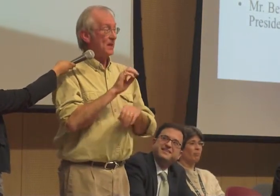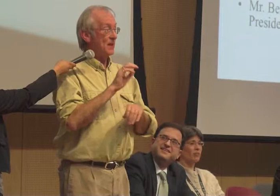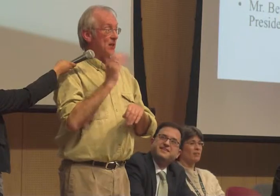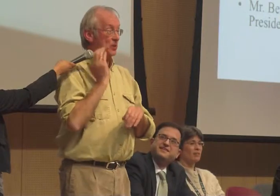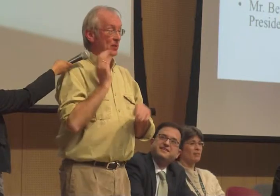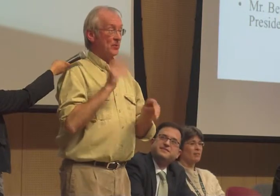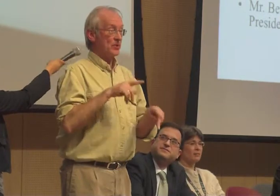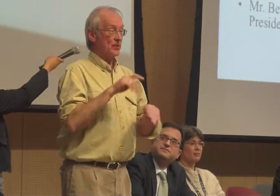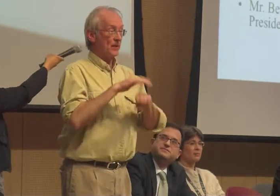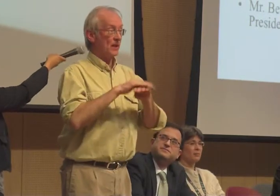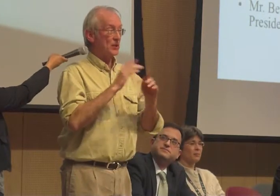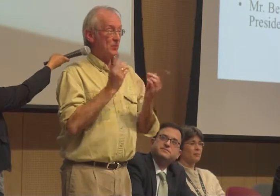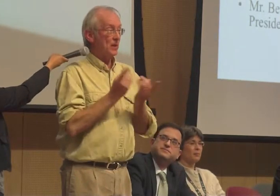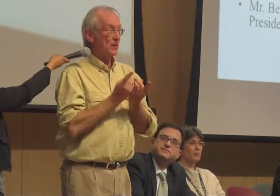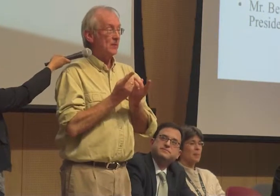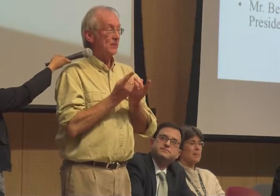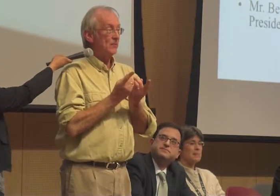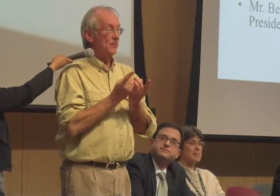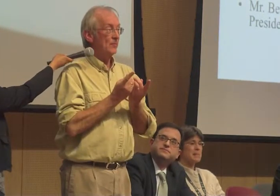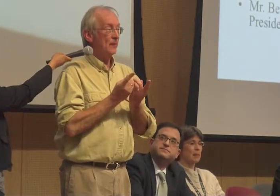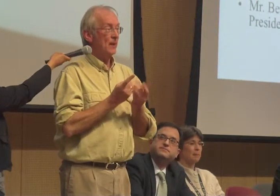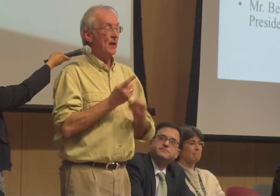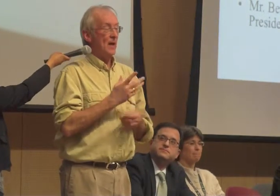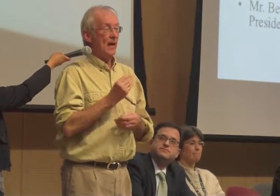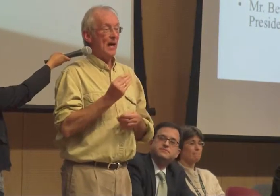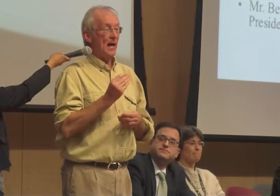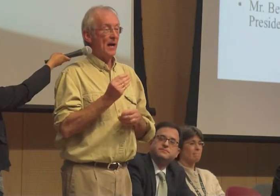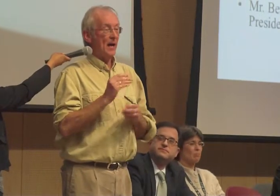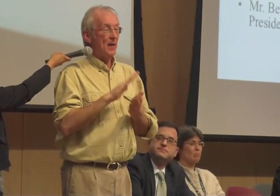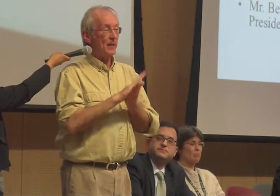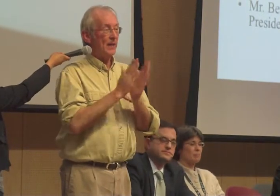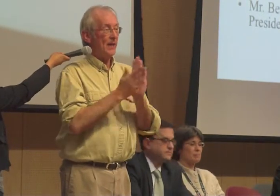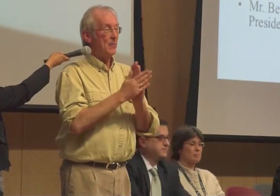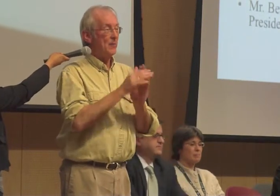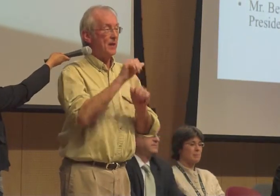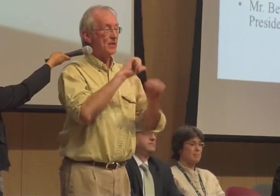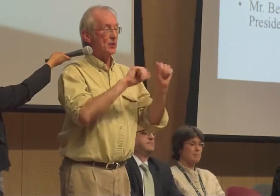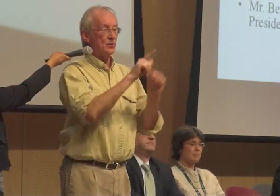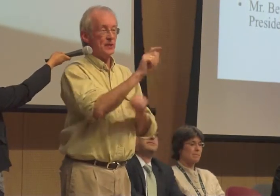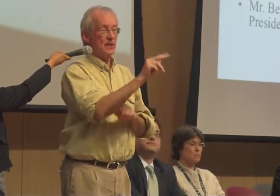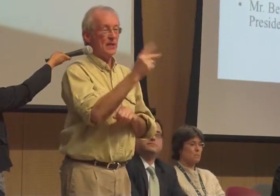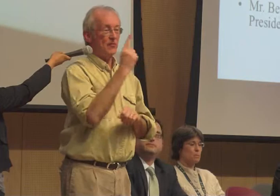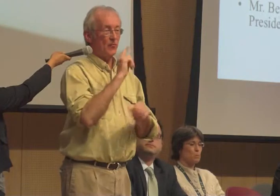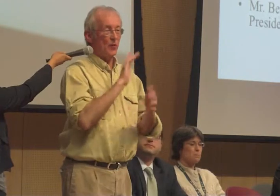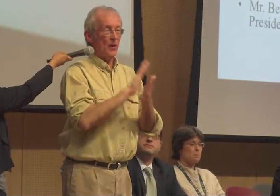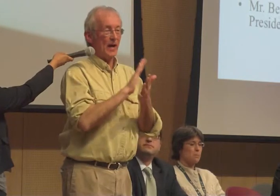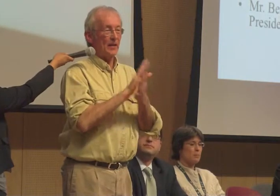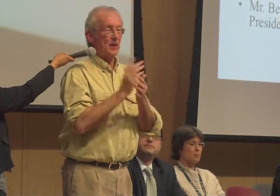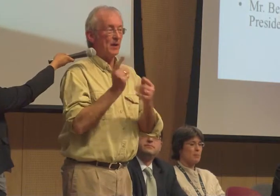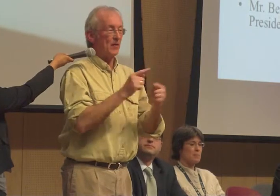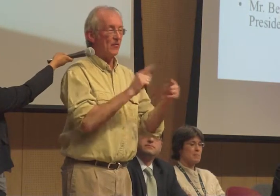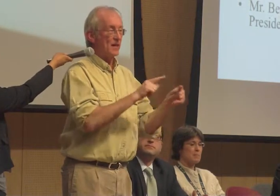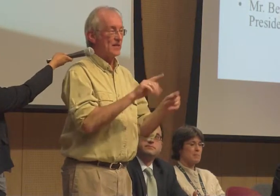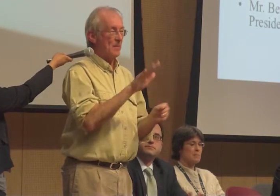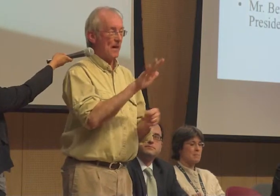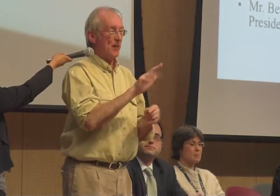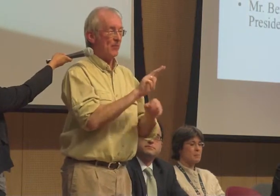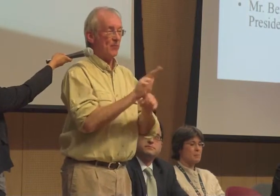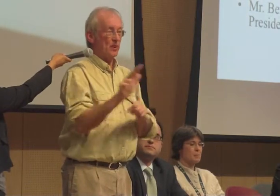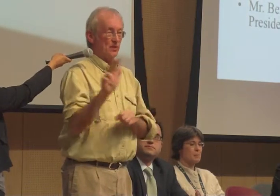the chairperson of the English department, and I became the associate dean for academic affairs about 3 years